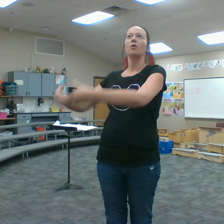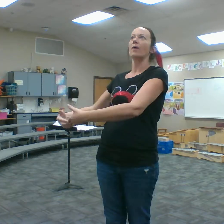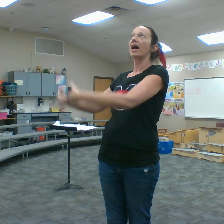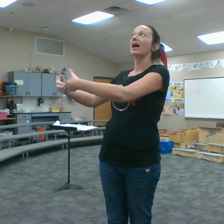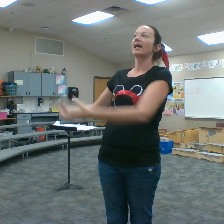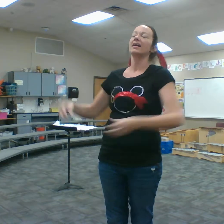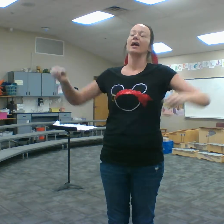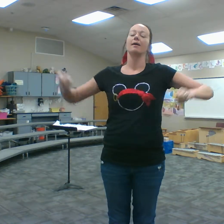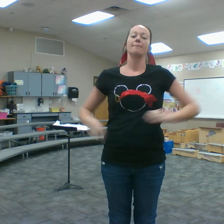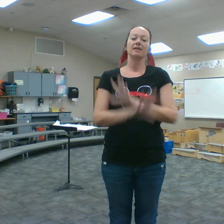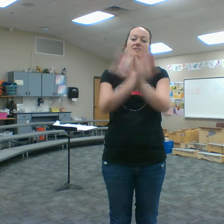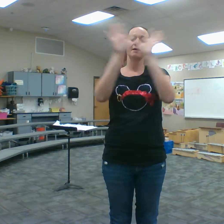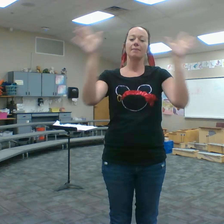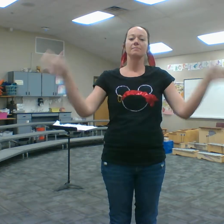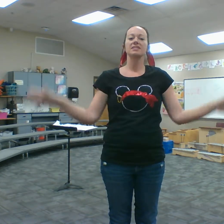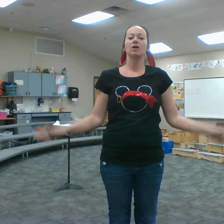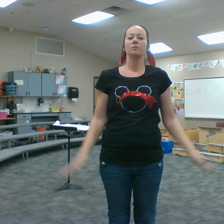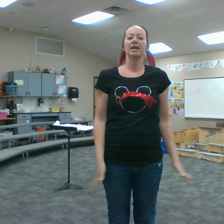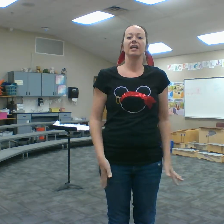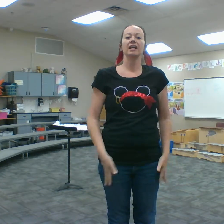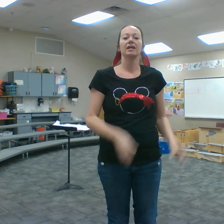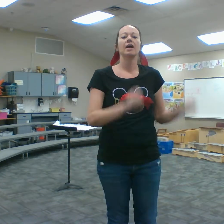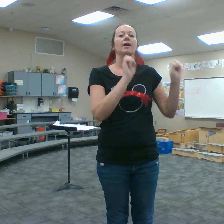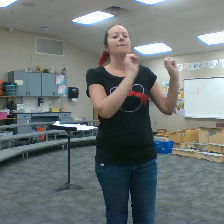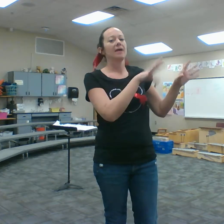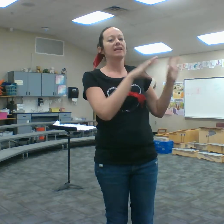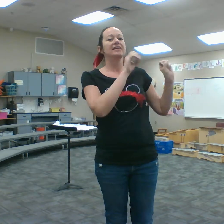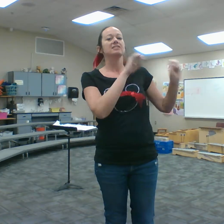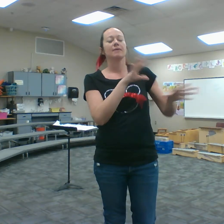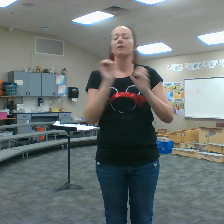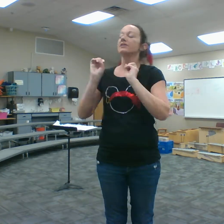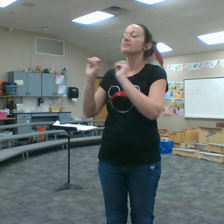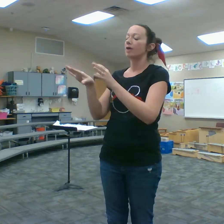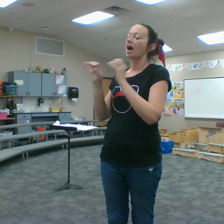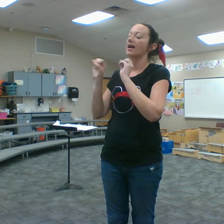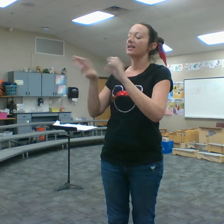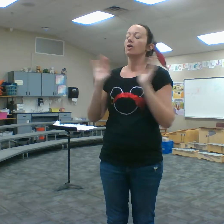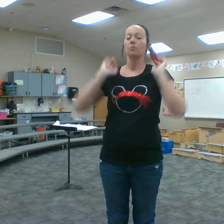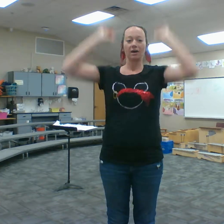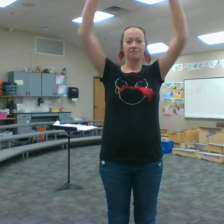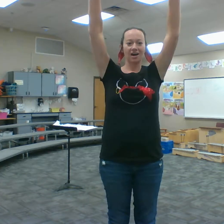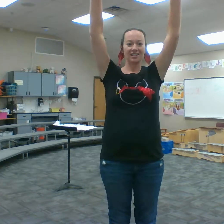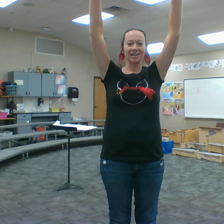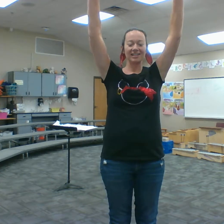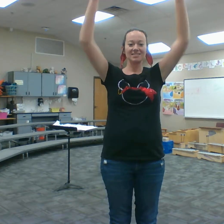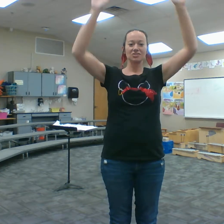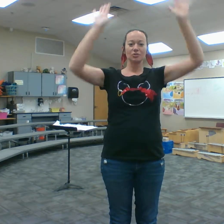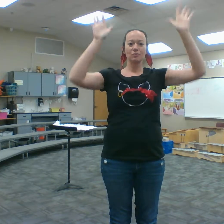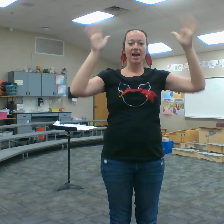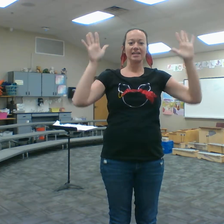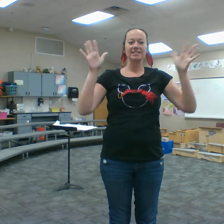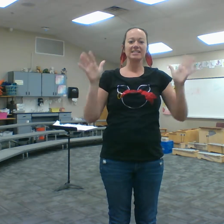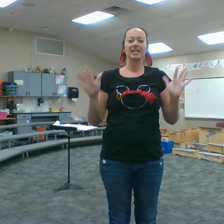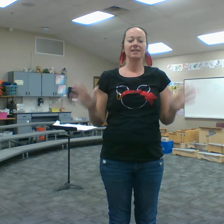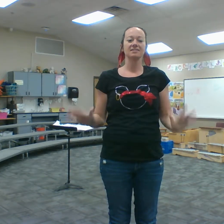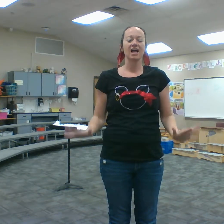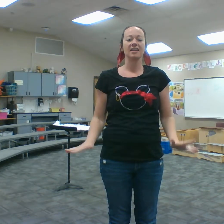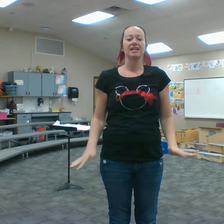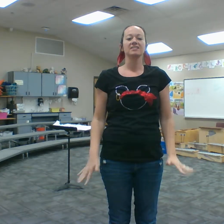way. Bells on rocks are ring, making spirits cry, What fun it is to ride and sing a play as